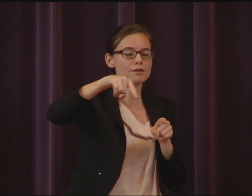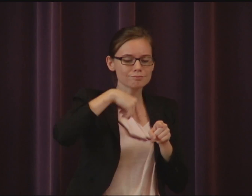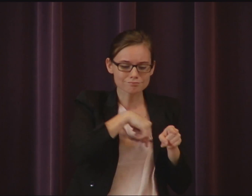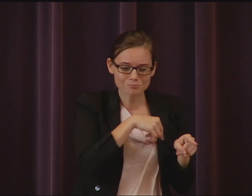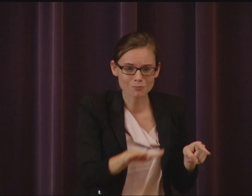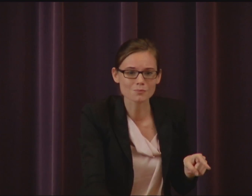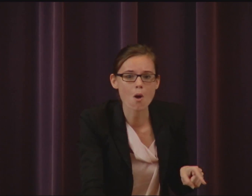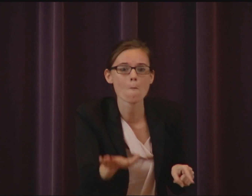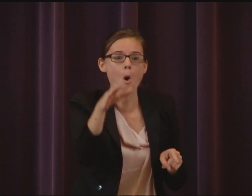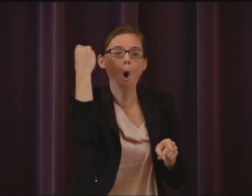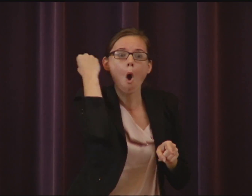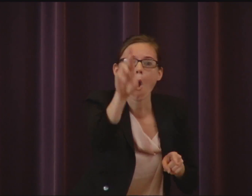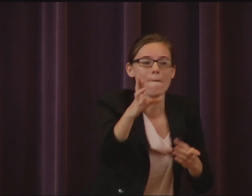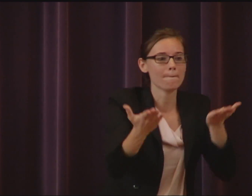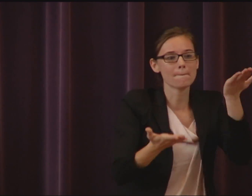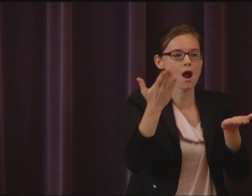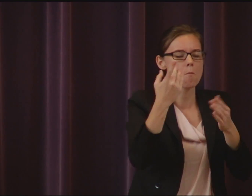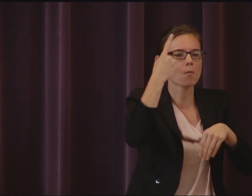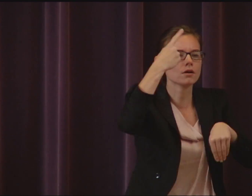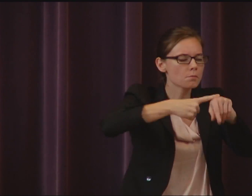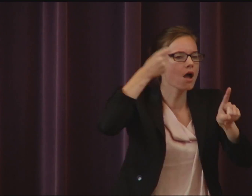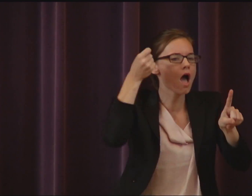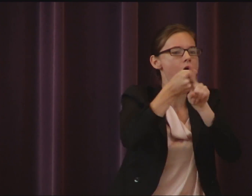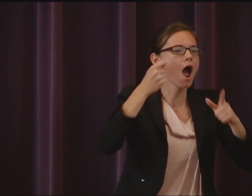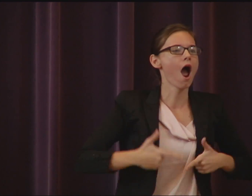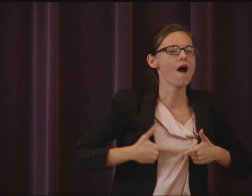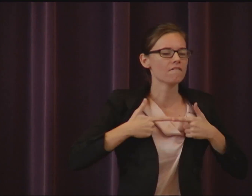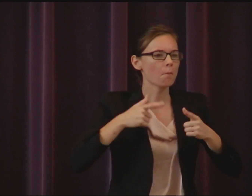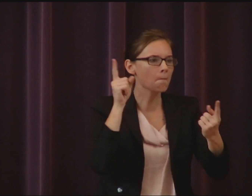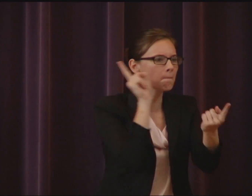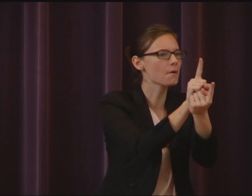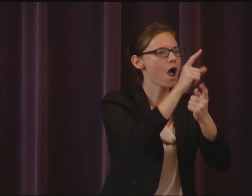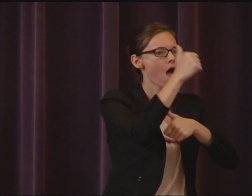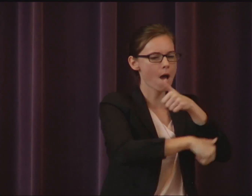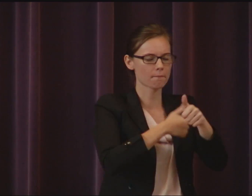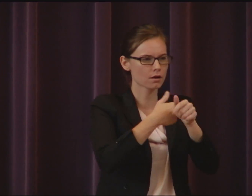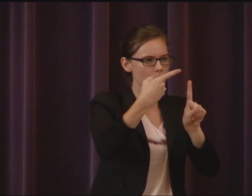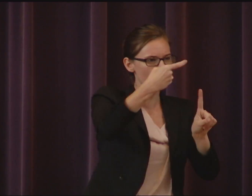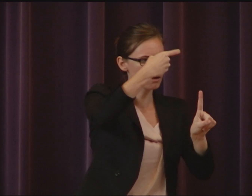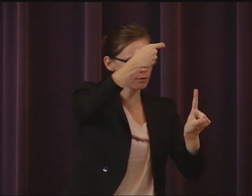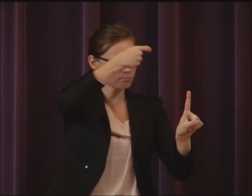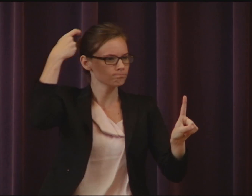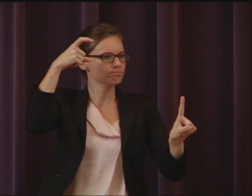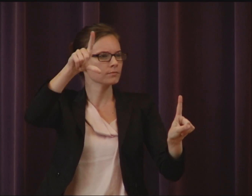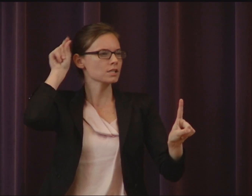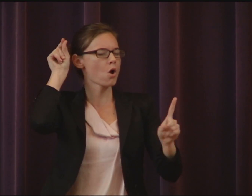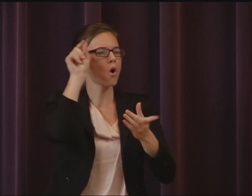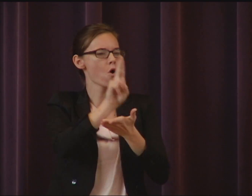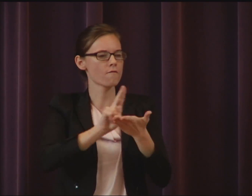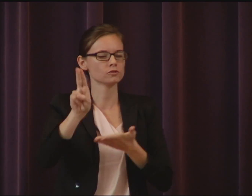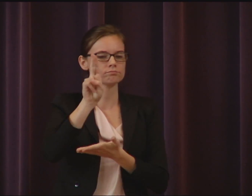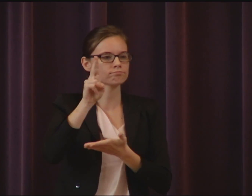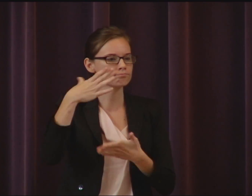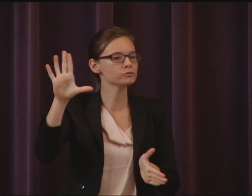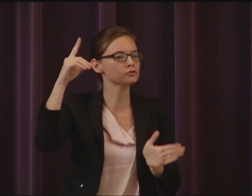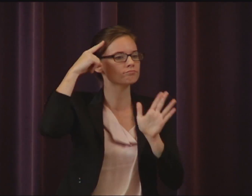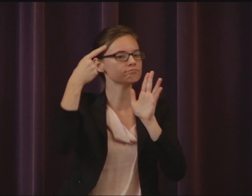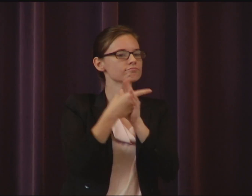why we've chosen to come to Gallaudet is because of all of you. There may have been a point in our lives that we had met one of the